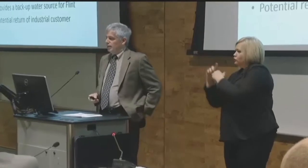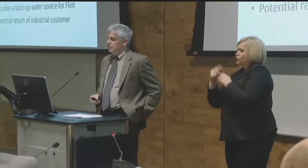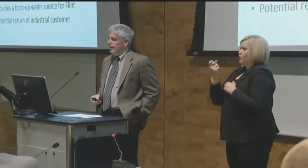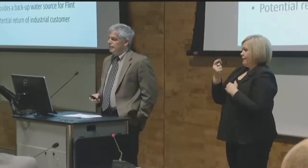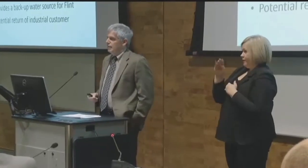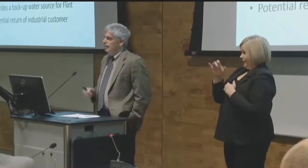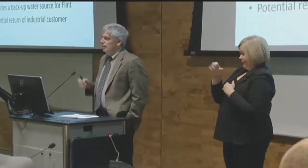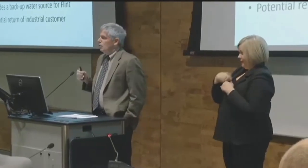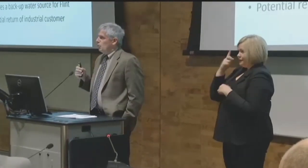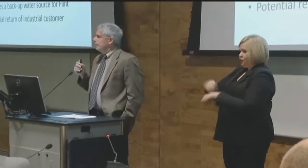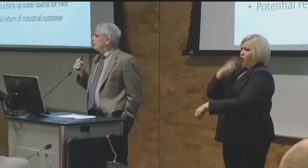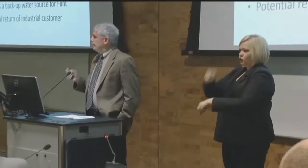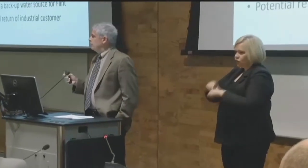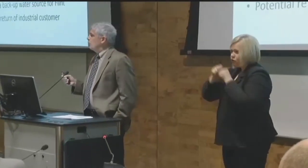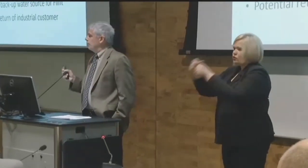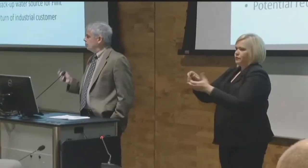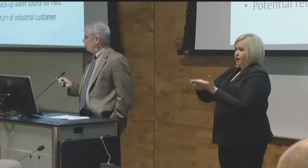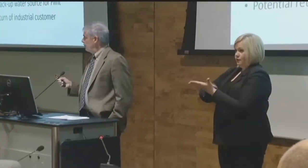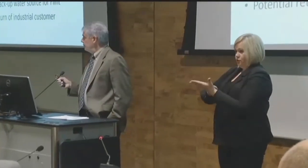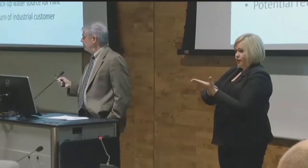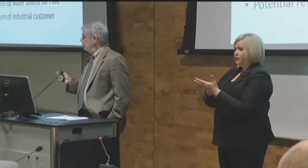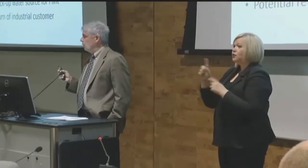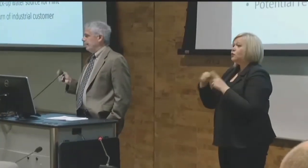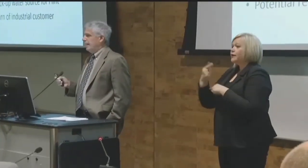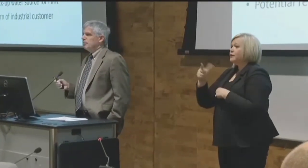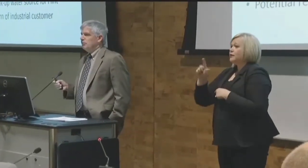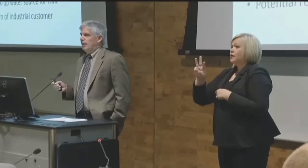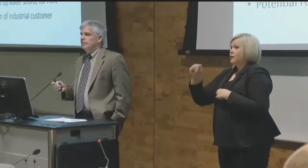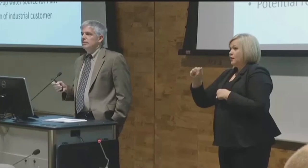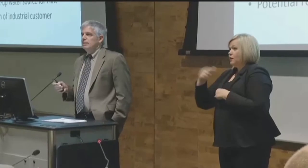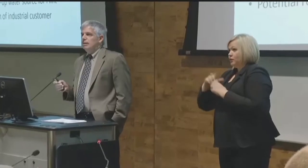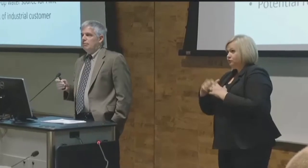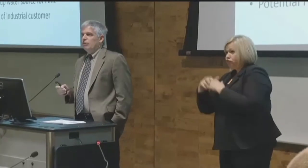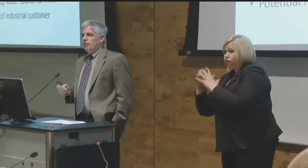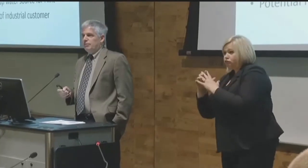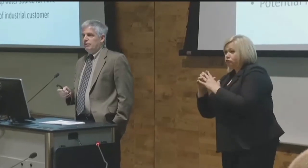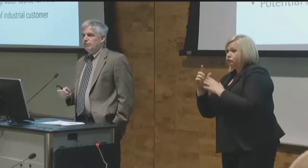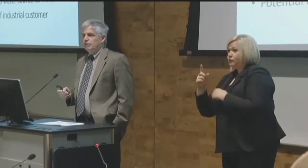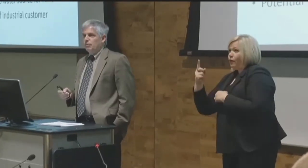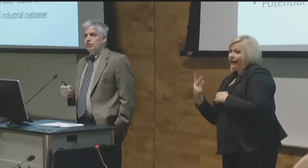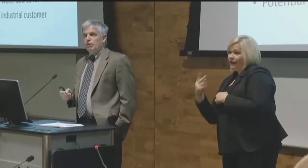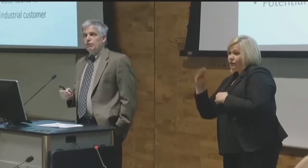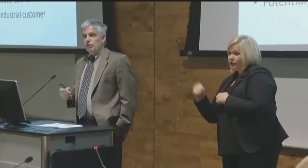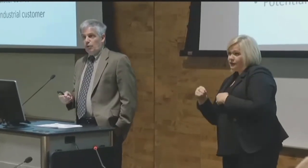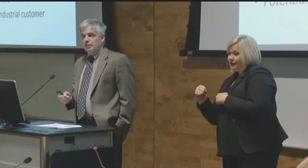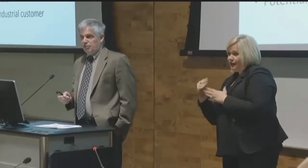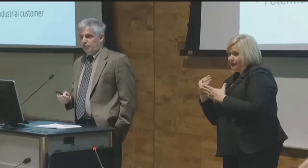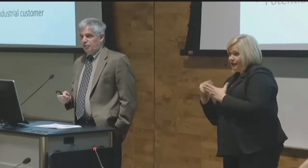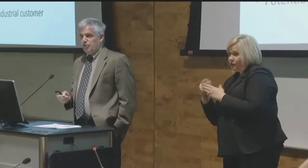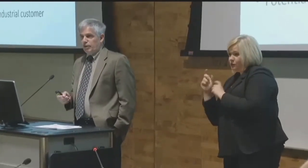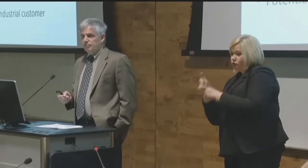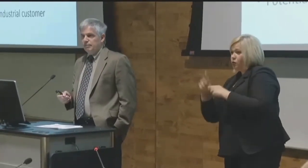long-term contract. When Great Lakes Water was formed, 0.5% of all the revenue was to go to a